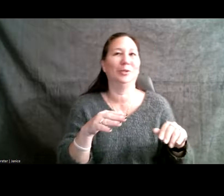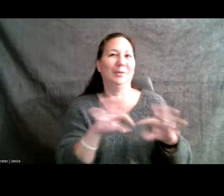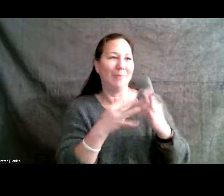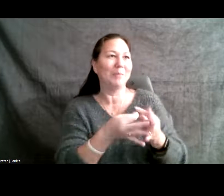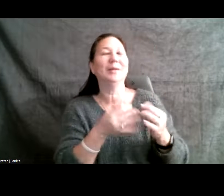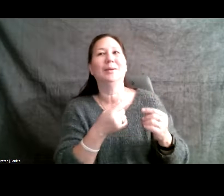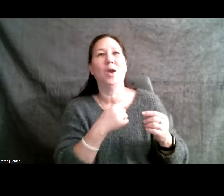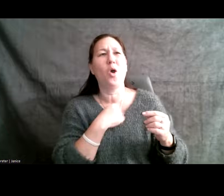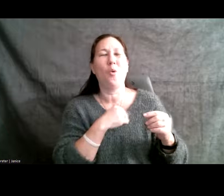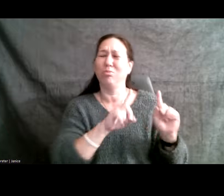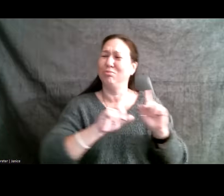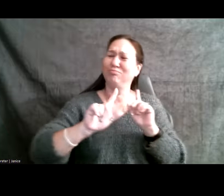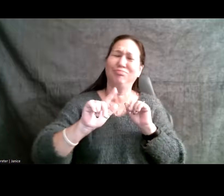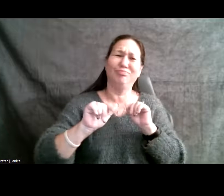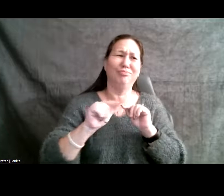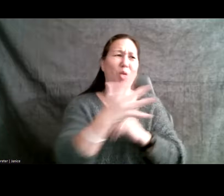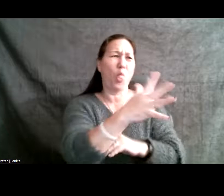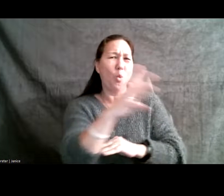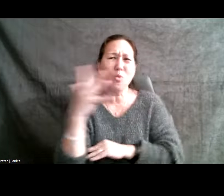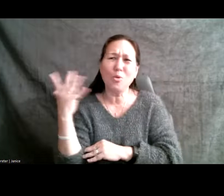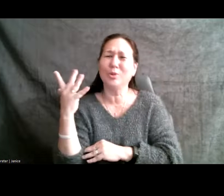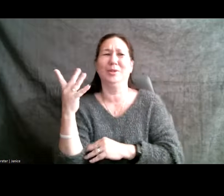where we live off what my